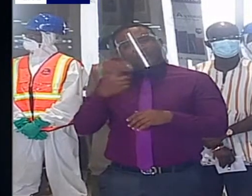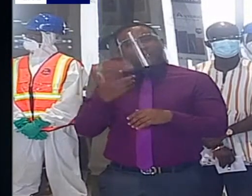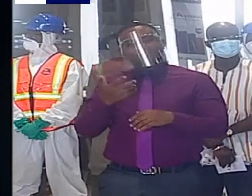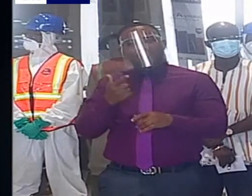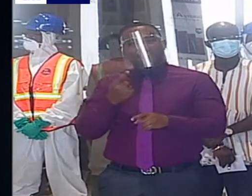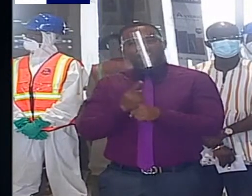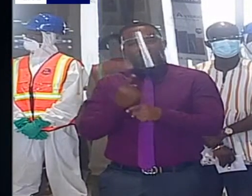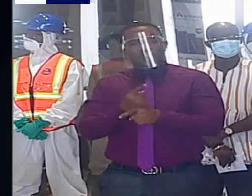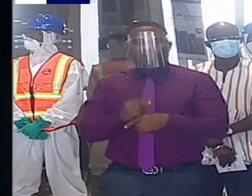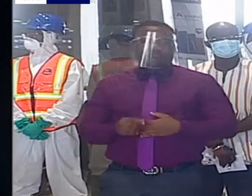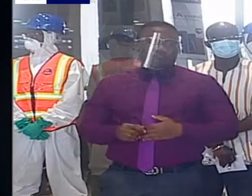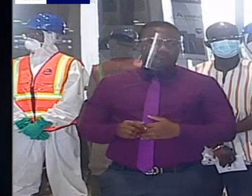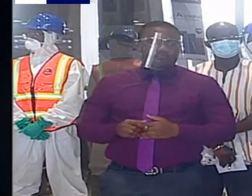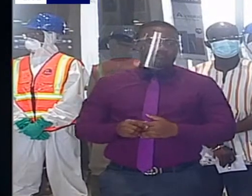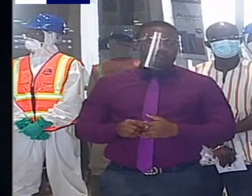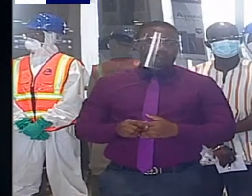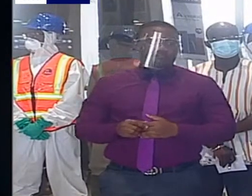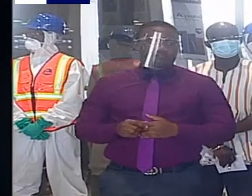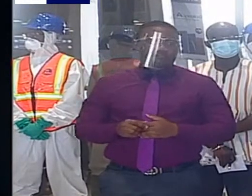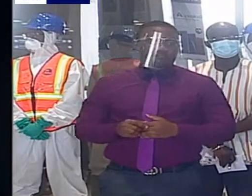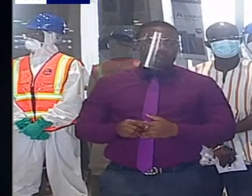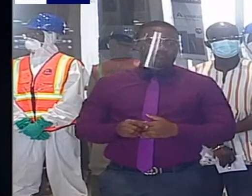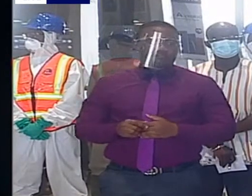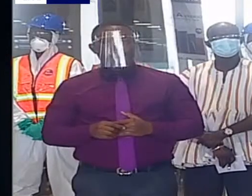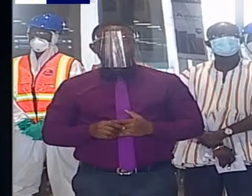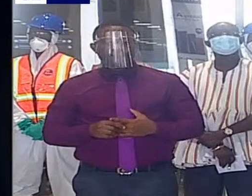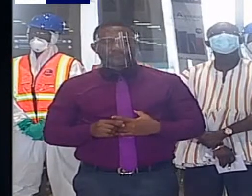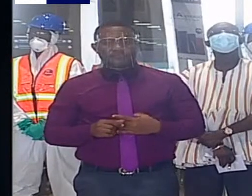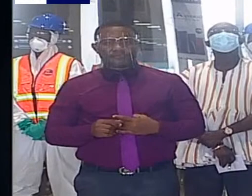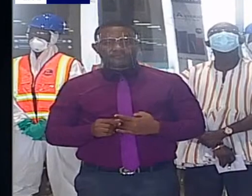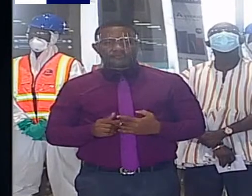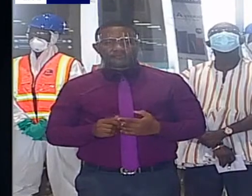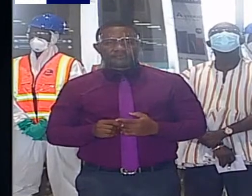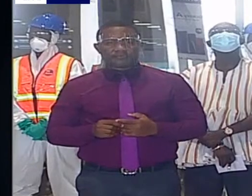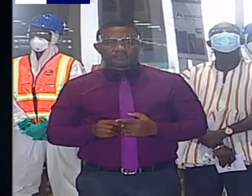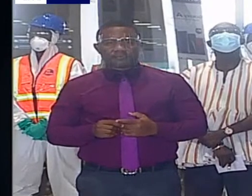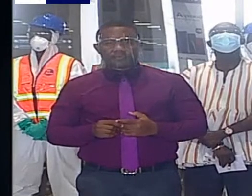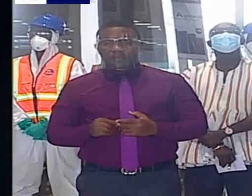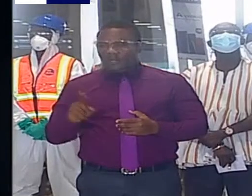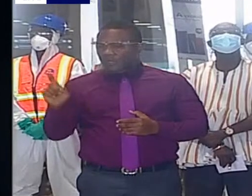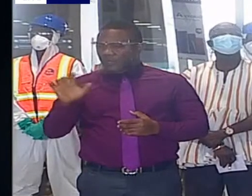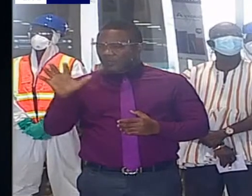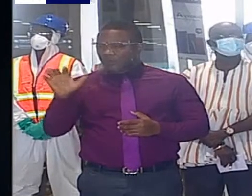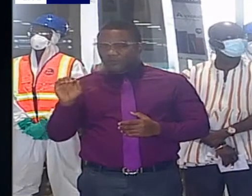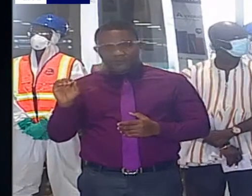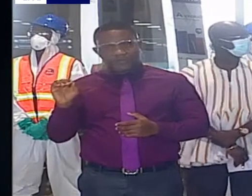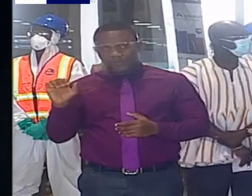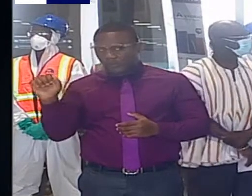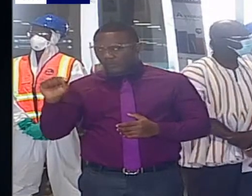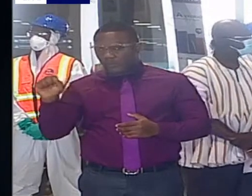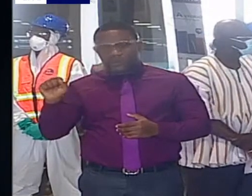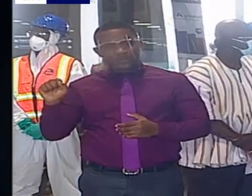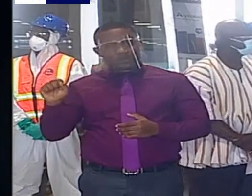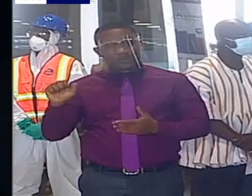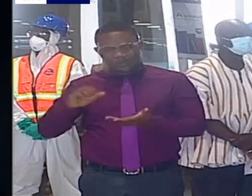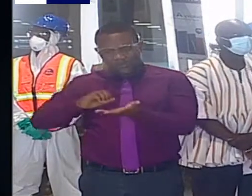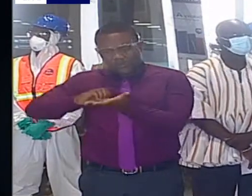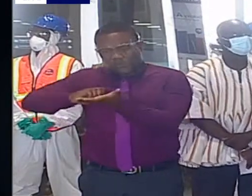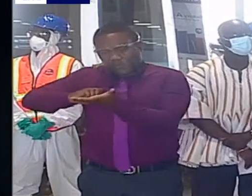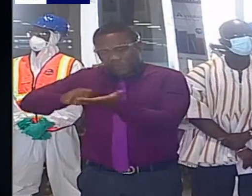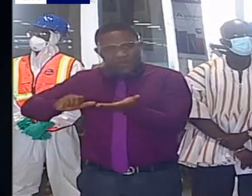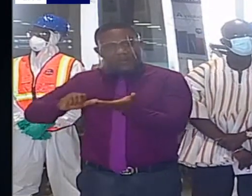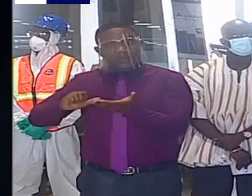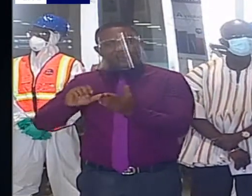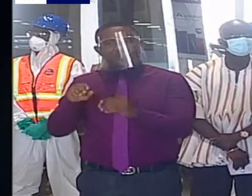go. We even are looking at, out of the 150, some percentage coming to Ghana Airport Company